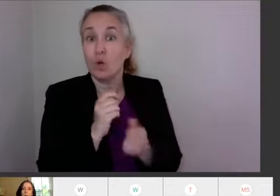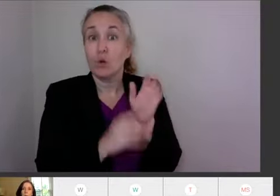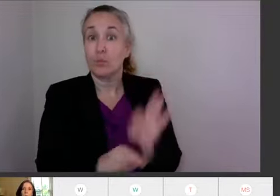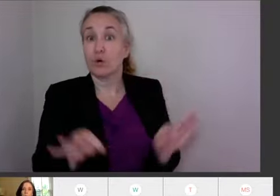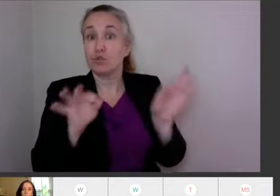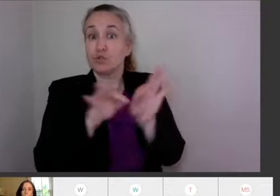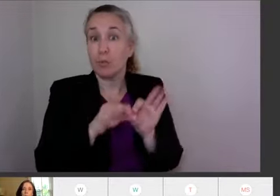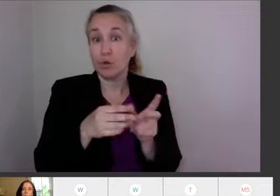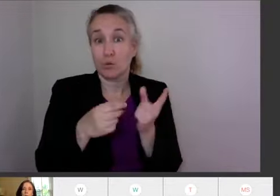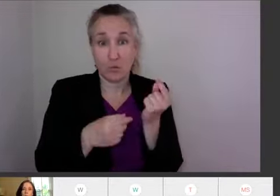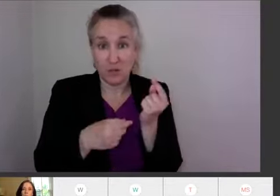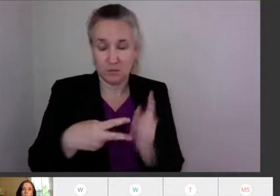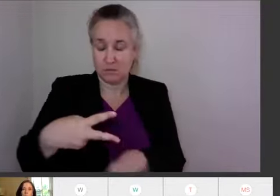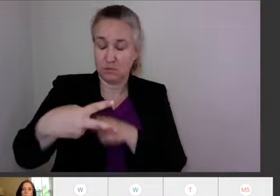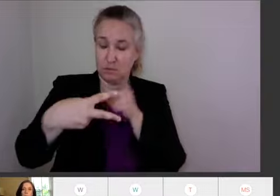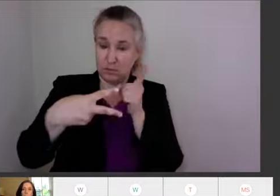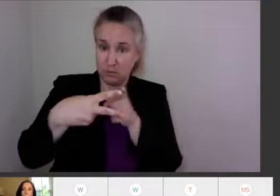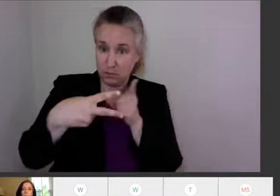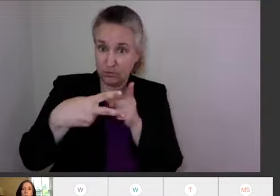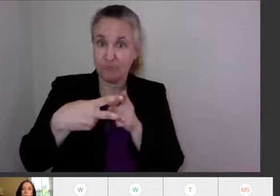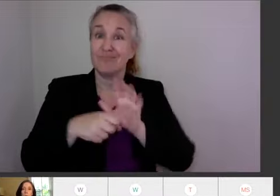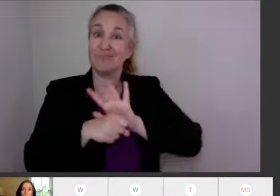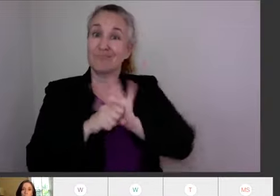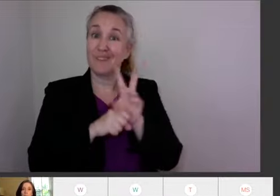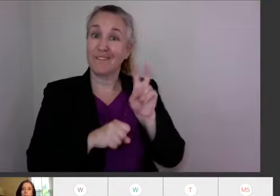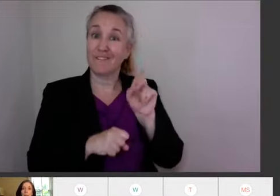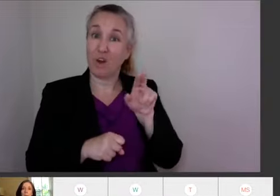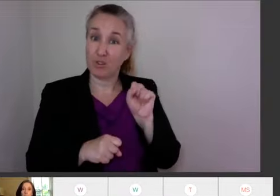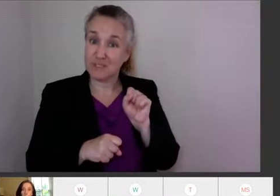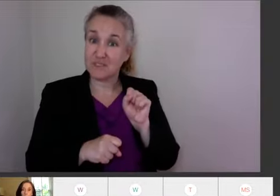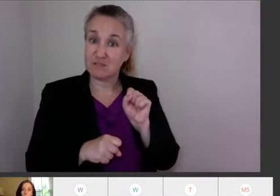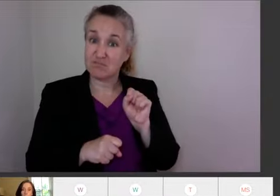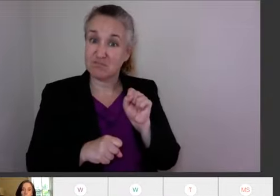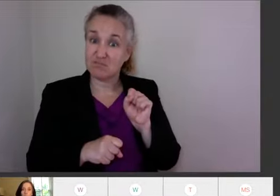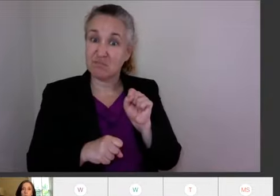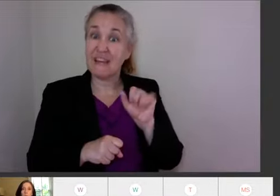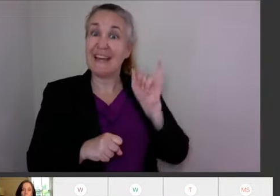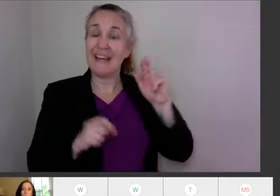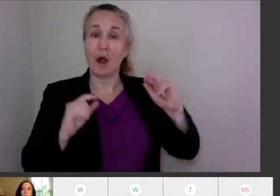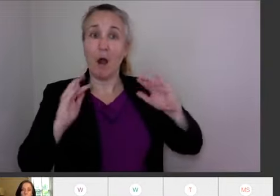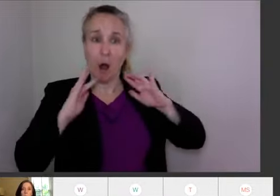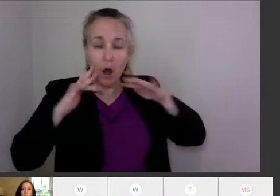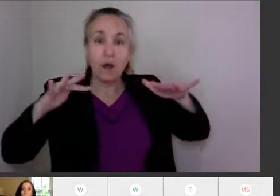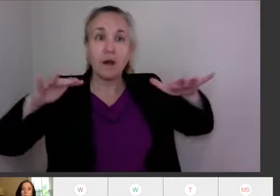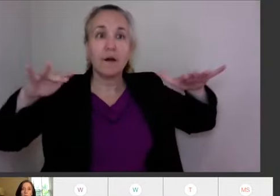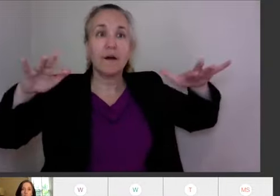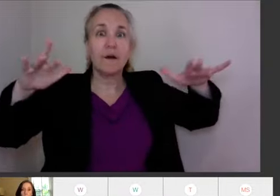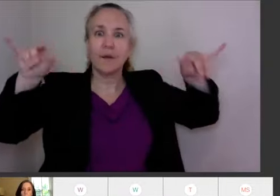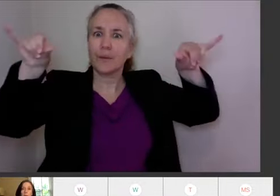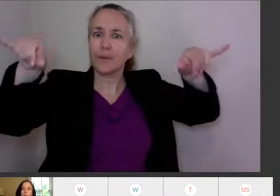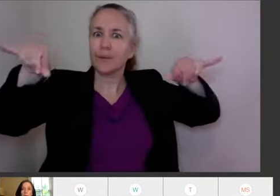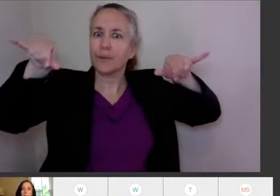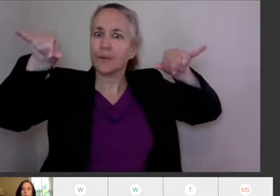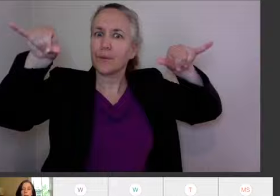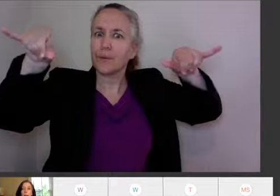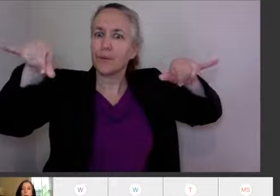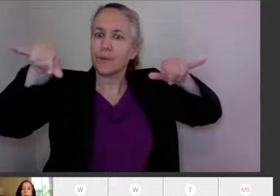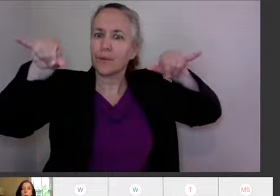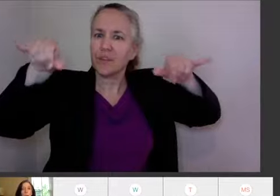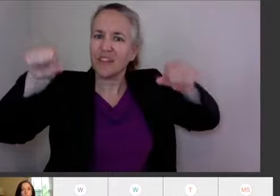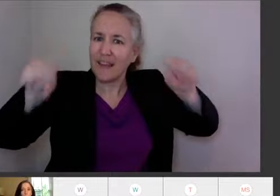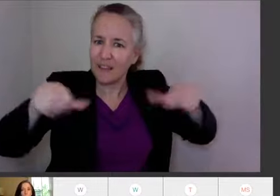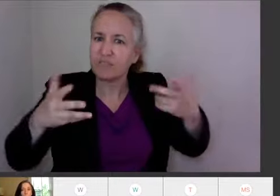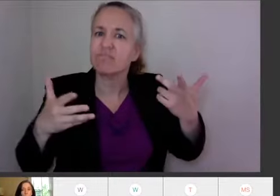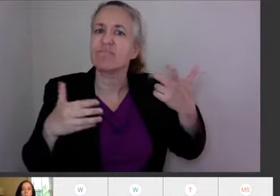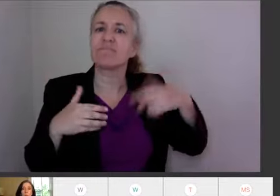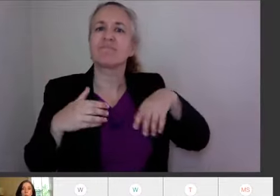are that, number one, the virus can remain in the air for some period of minutes. And